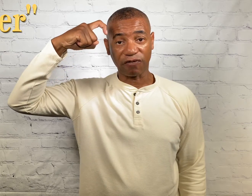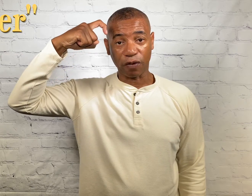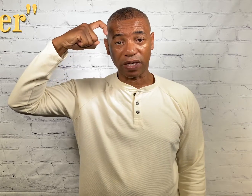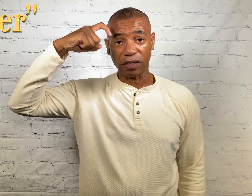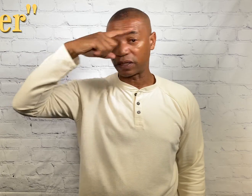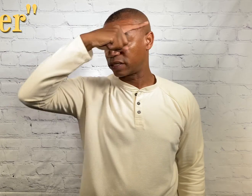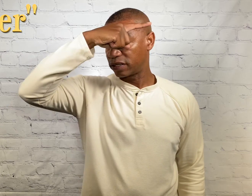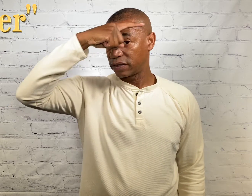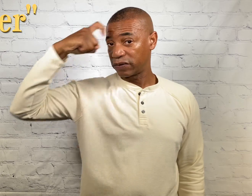form a hook.